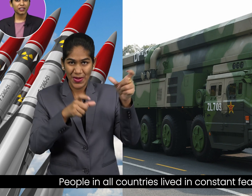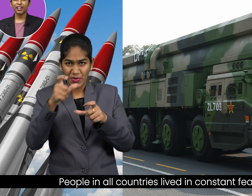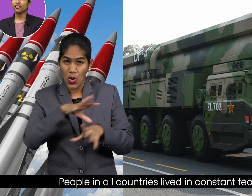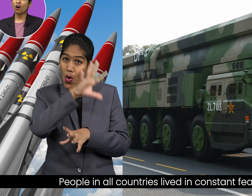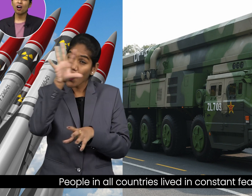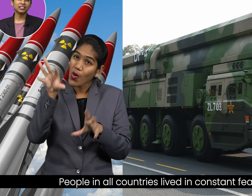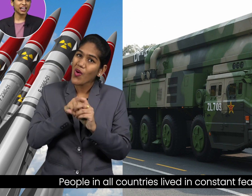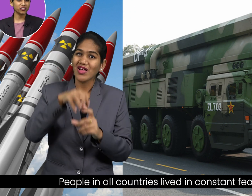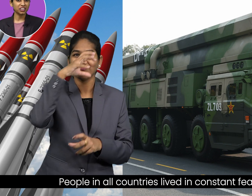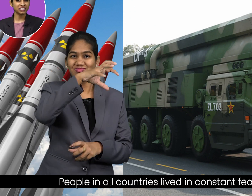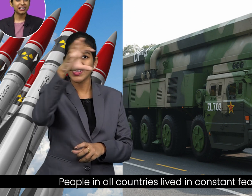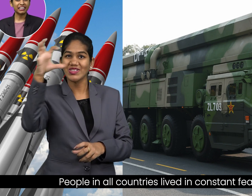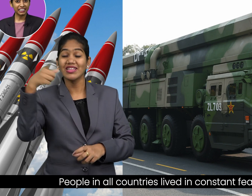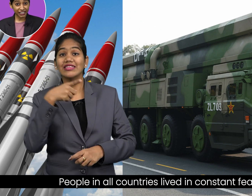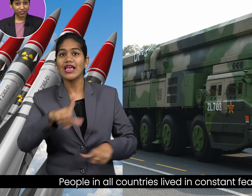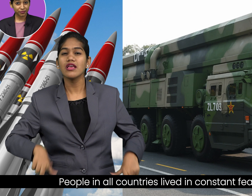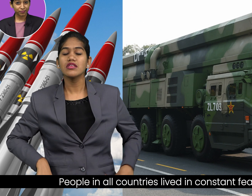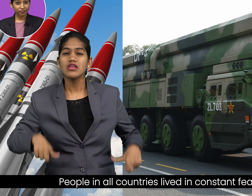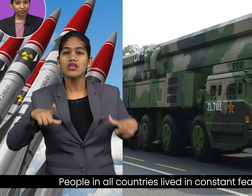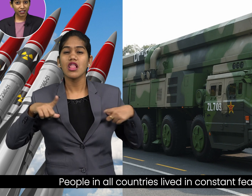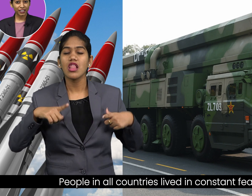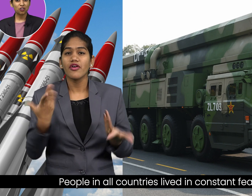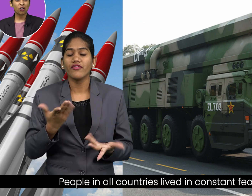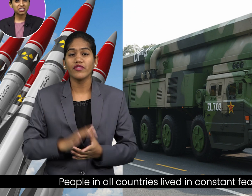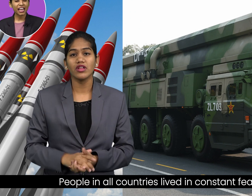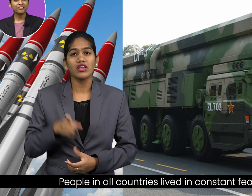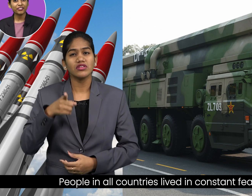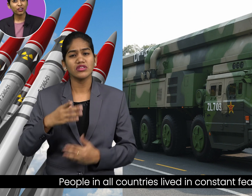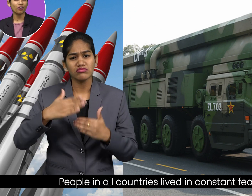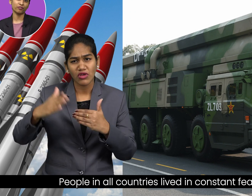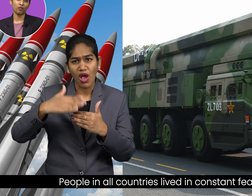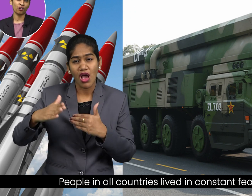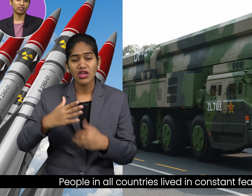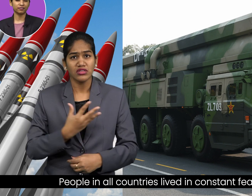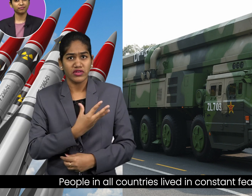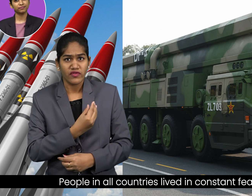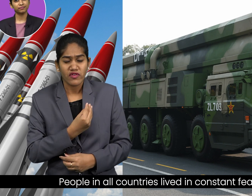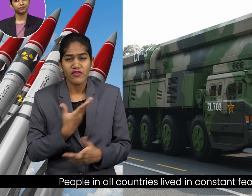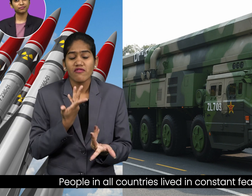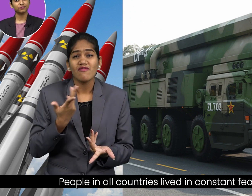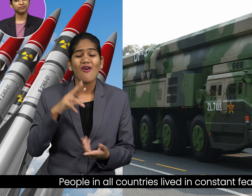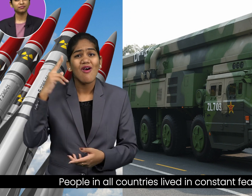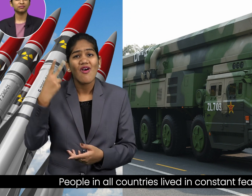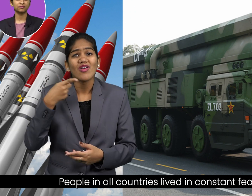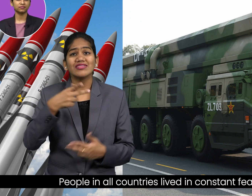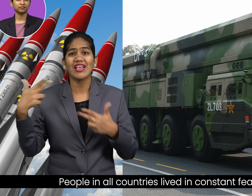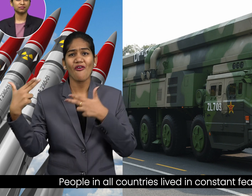People in all countries lived in constant fear of war.